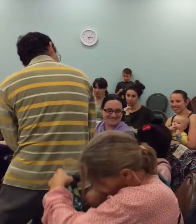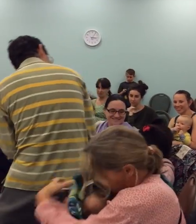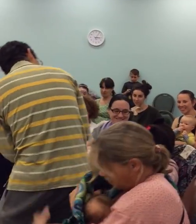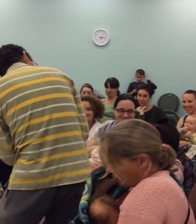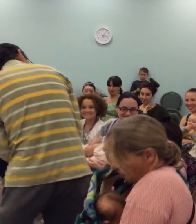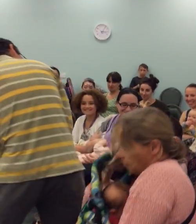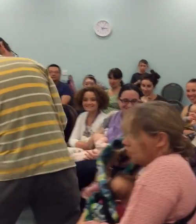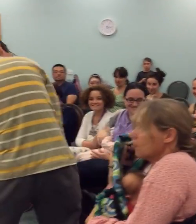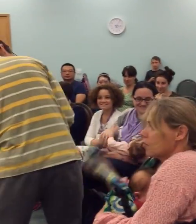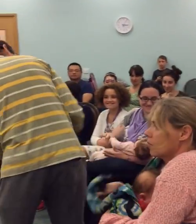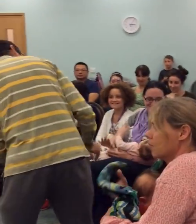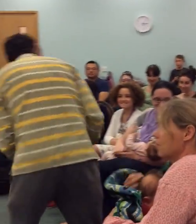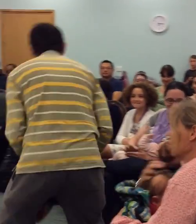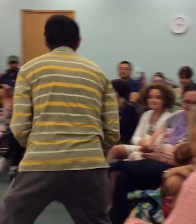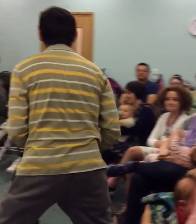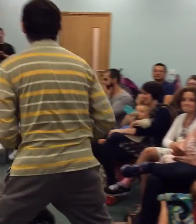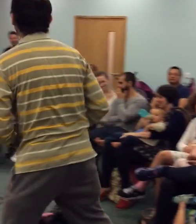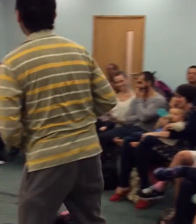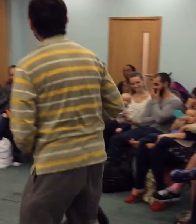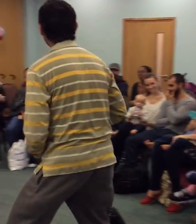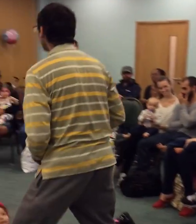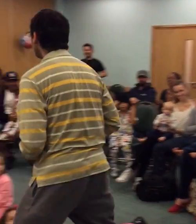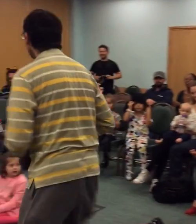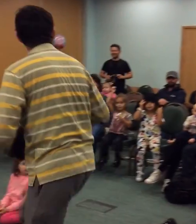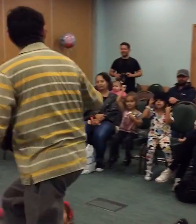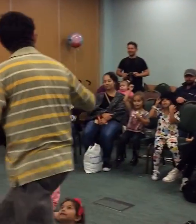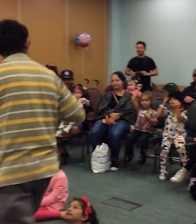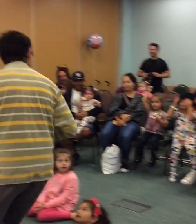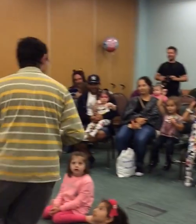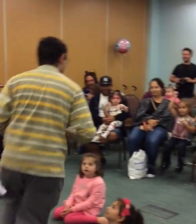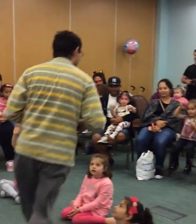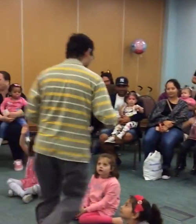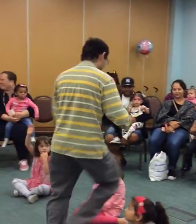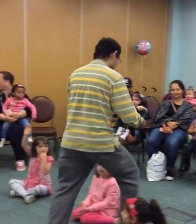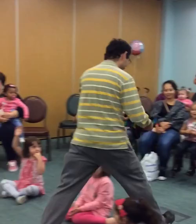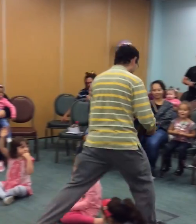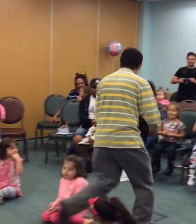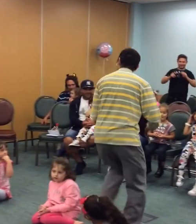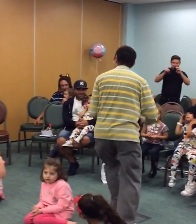Give it up. There we go. And 2 more. 1 here.